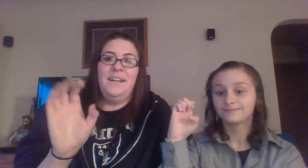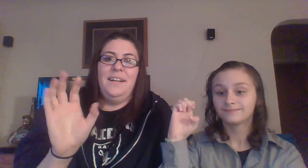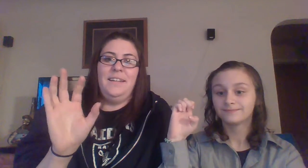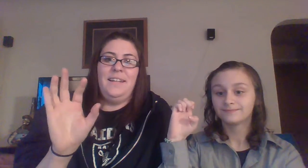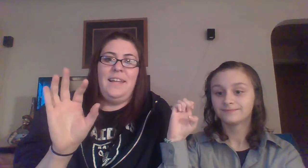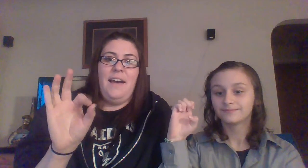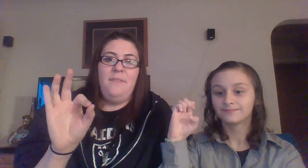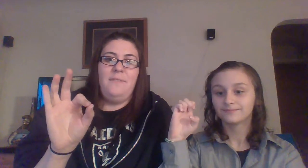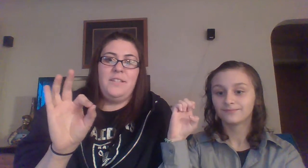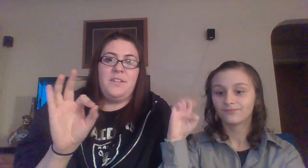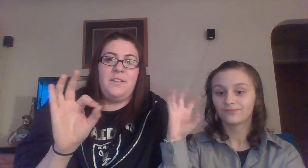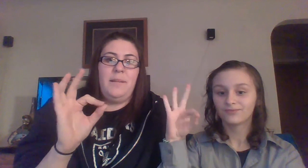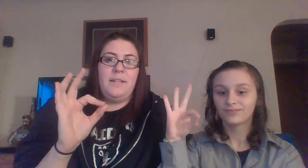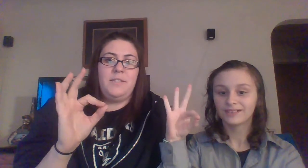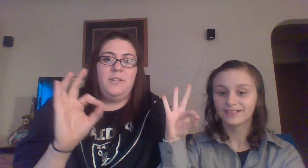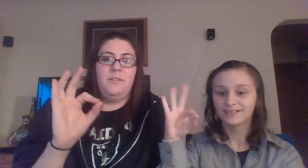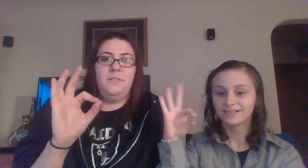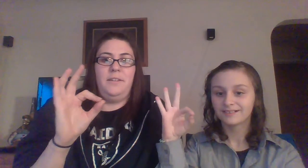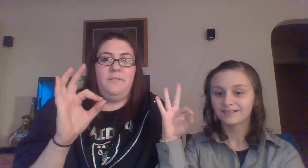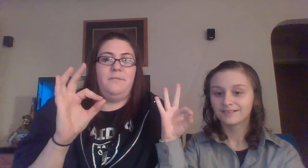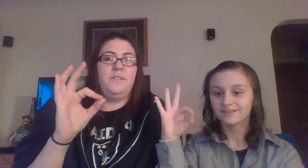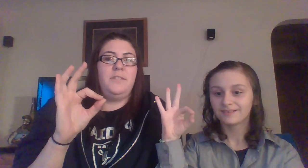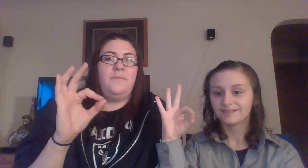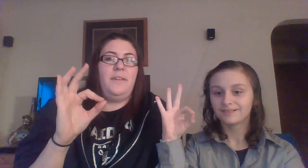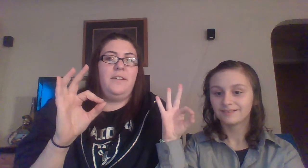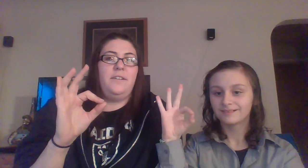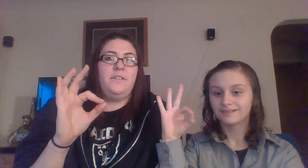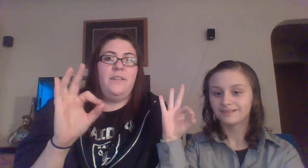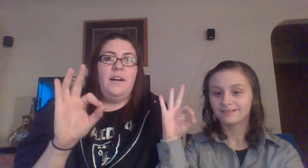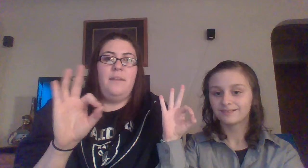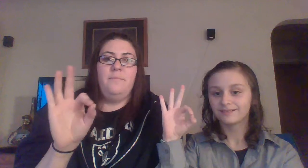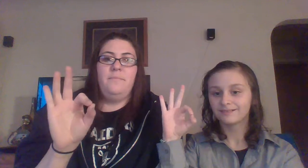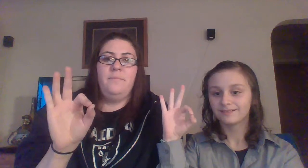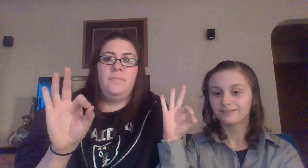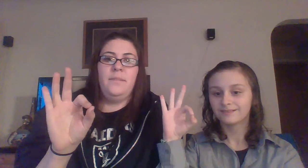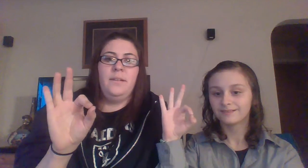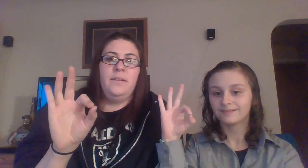And then F is you're going to make a circle with your first finger and your thumb.